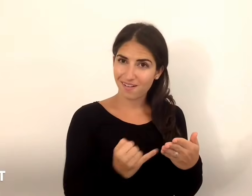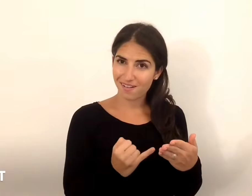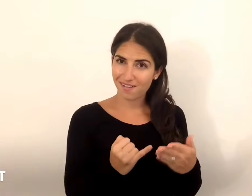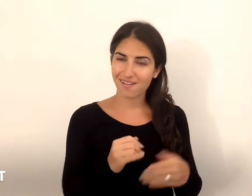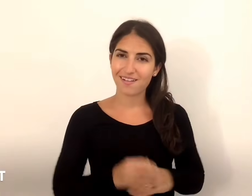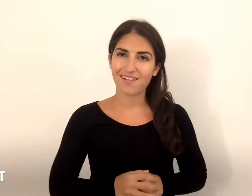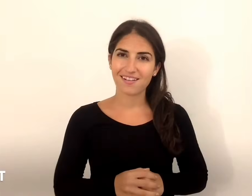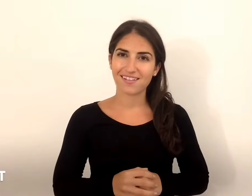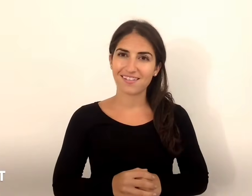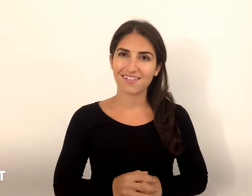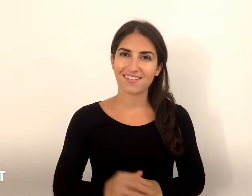art,